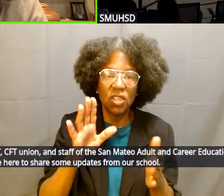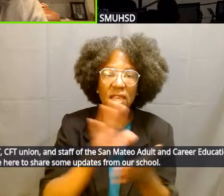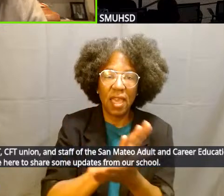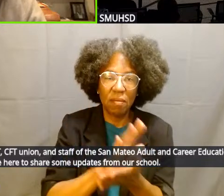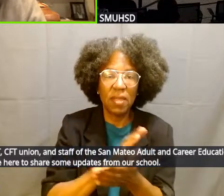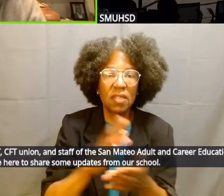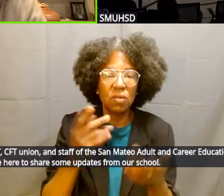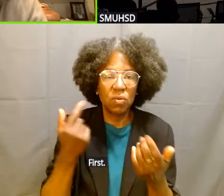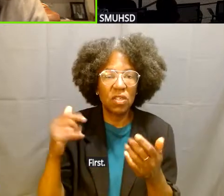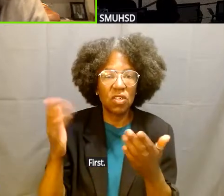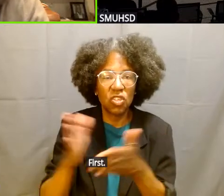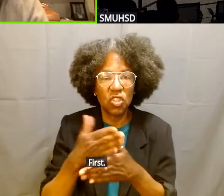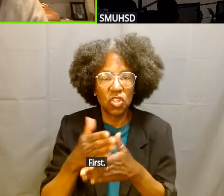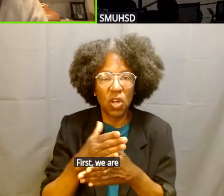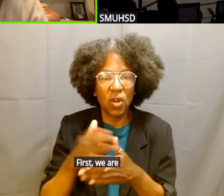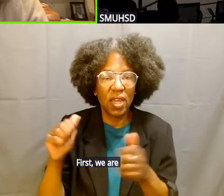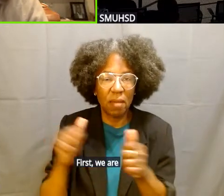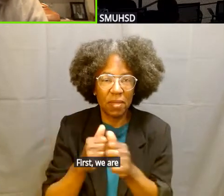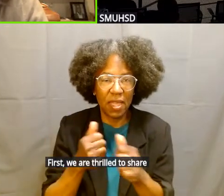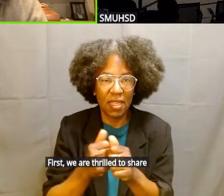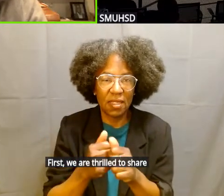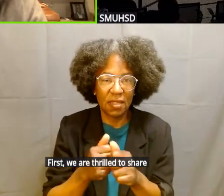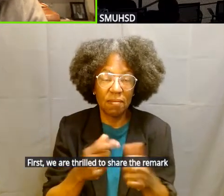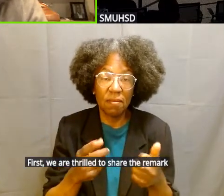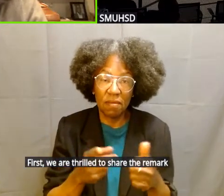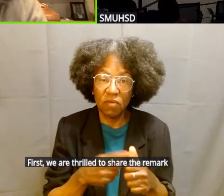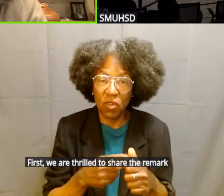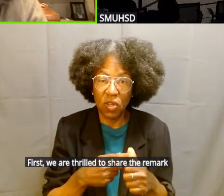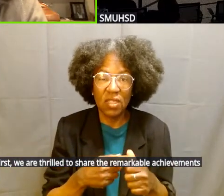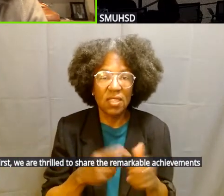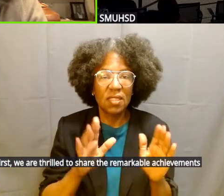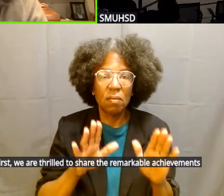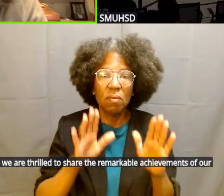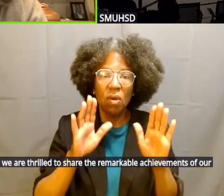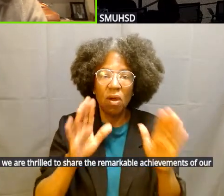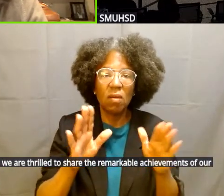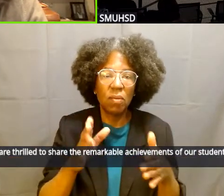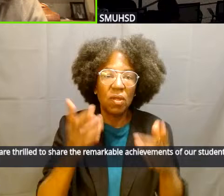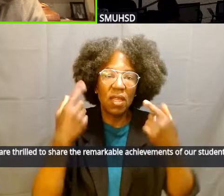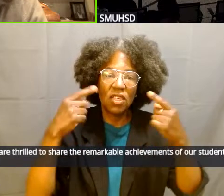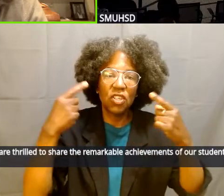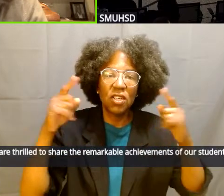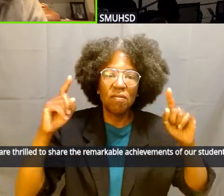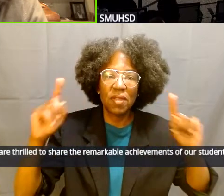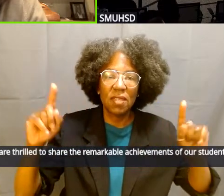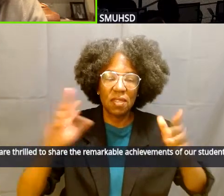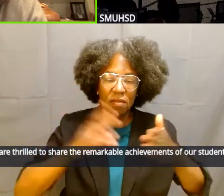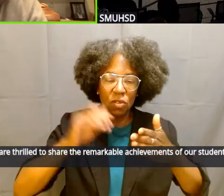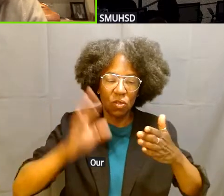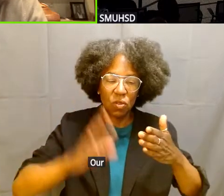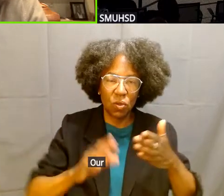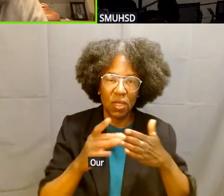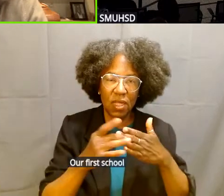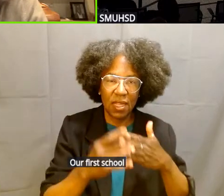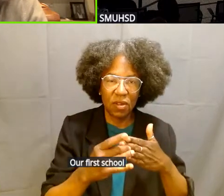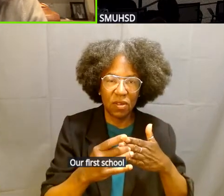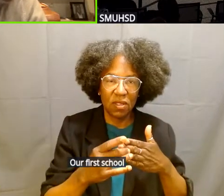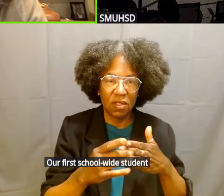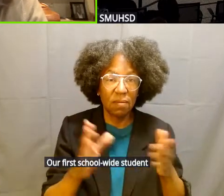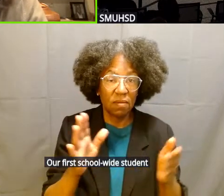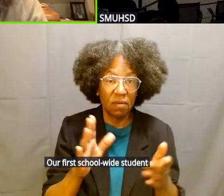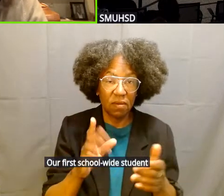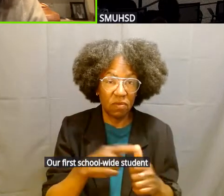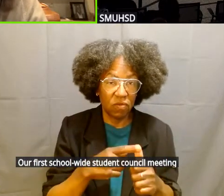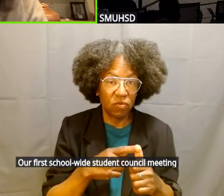First, we are thrilled to share the remarkable achievements of our student leaders. Our first school-wide student council meeting was